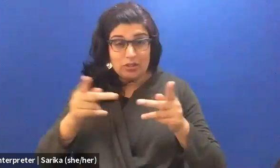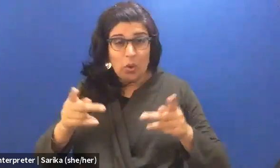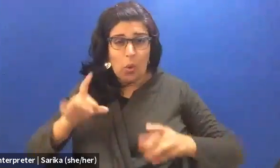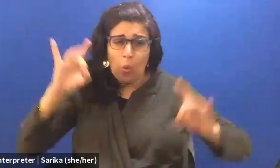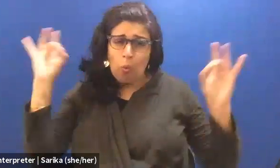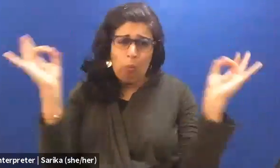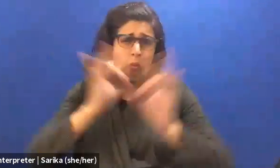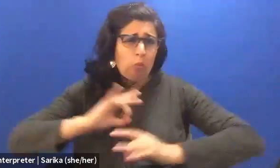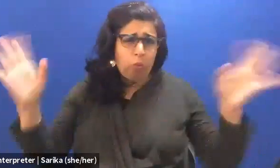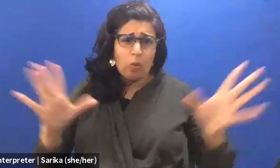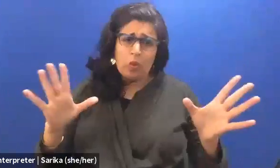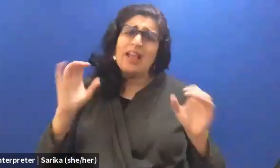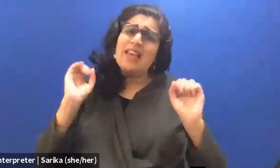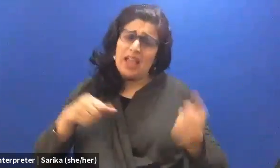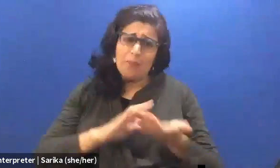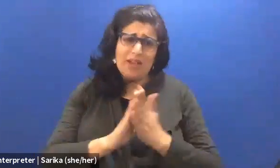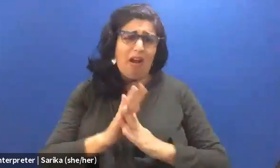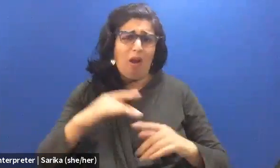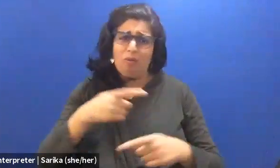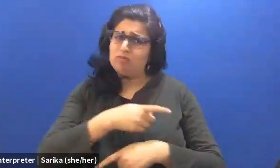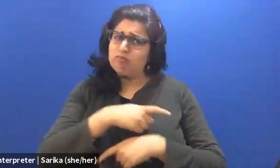get insidious. And they are trauma